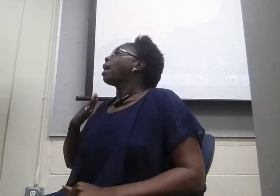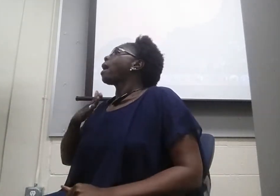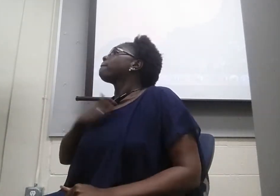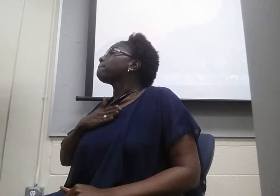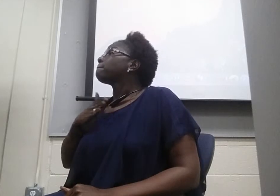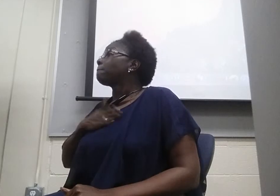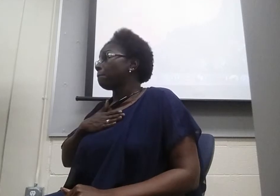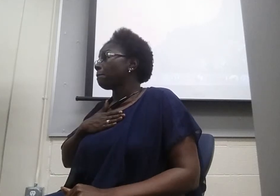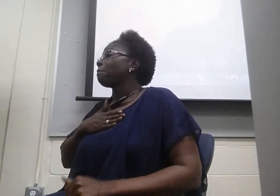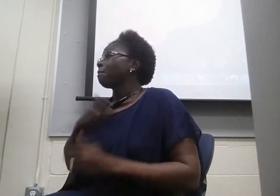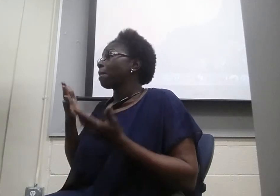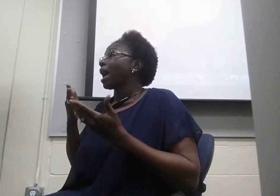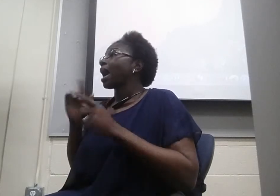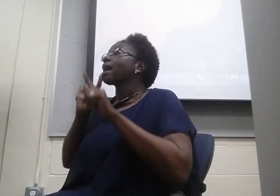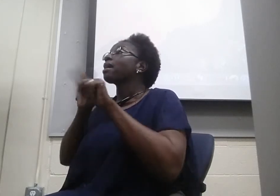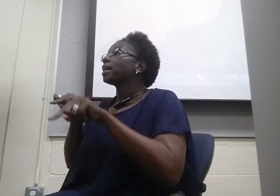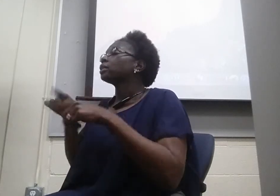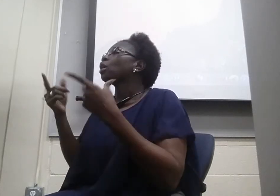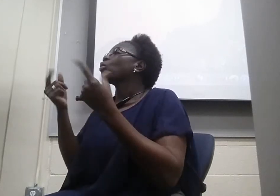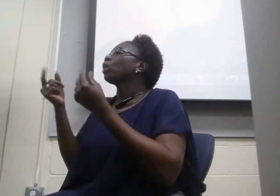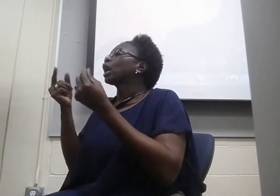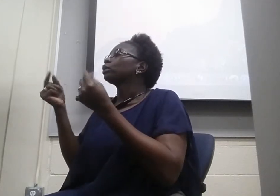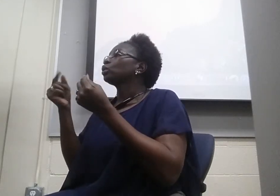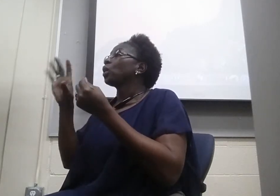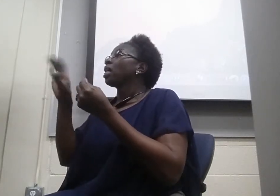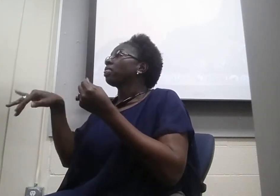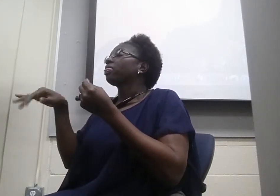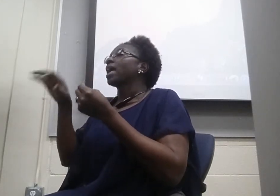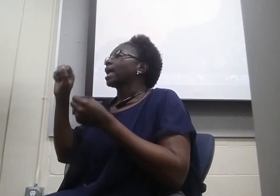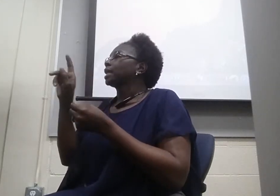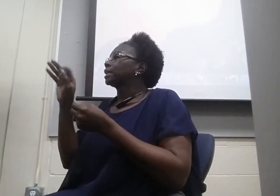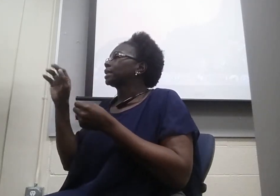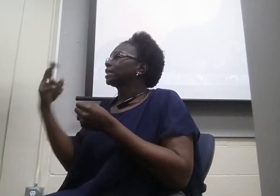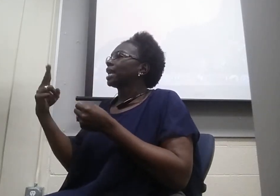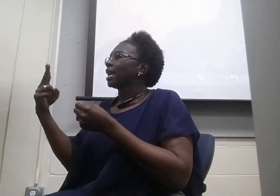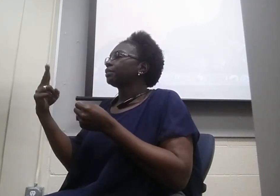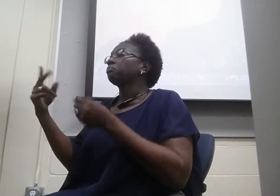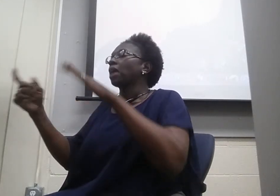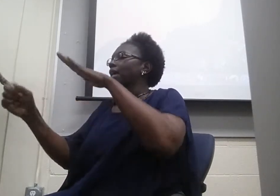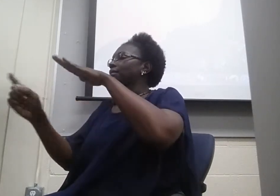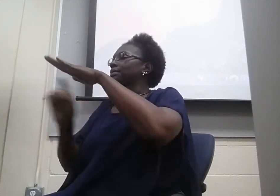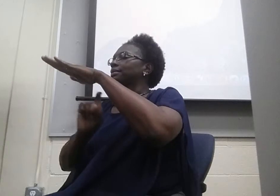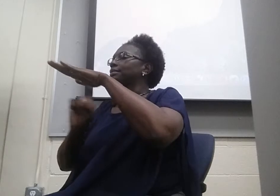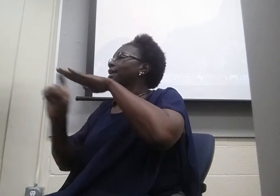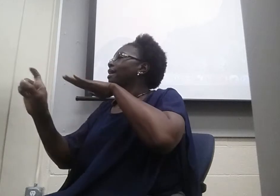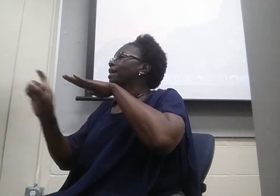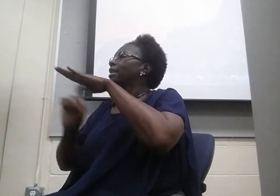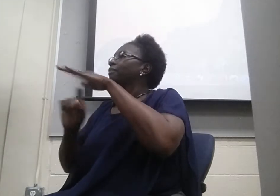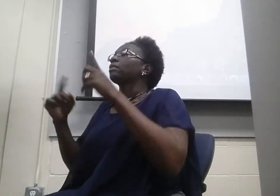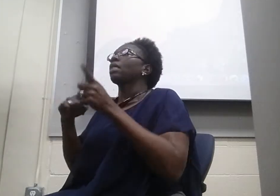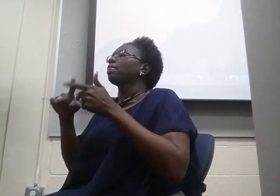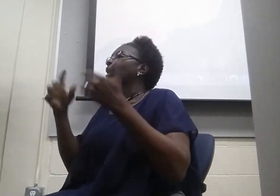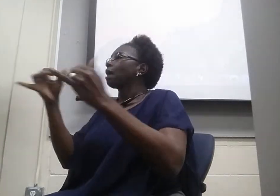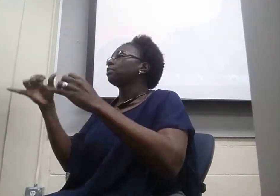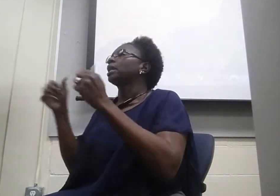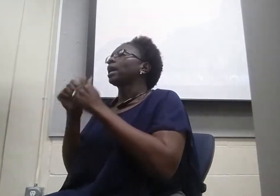sketch, make it as messy and whatever as possible in my sketchbook, and then I scan it in. And then I go from there.